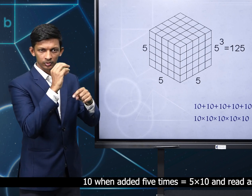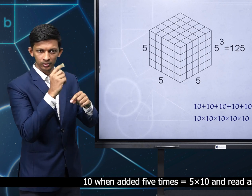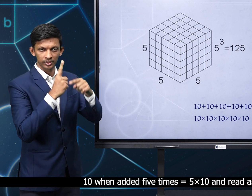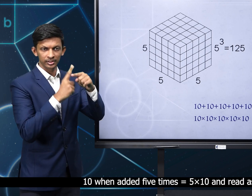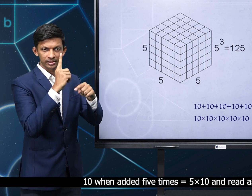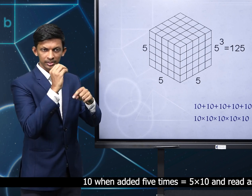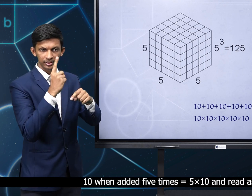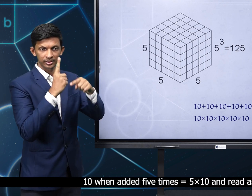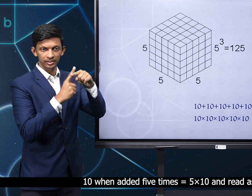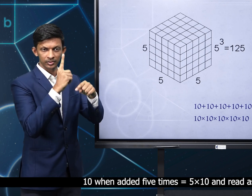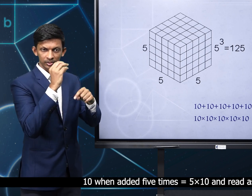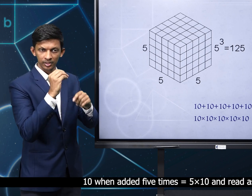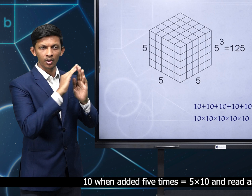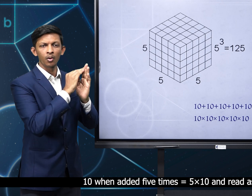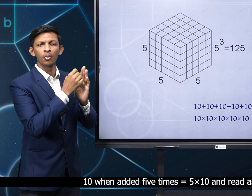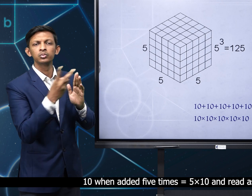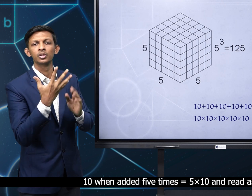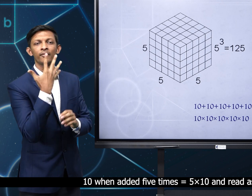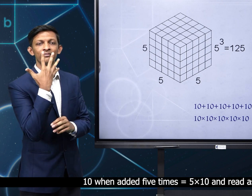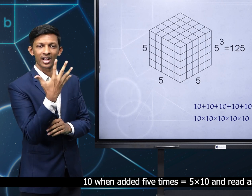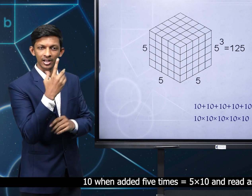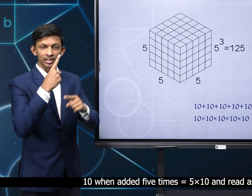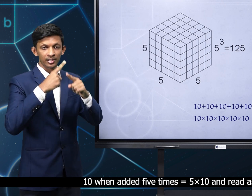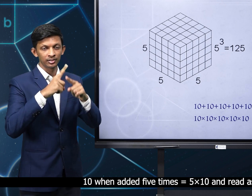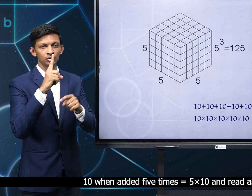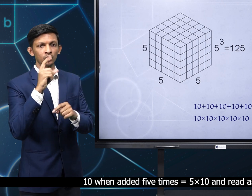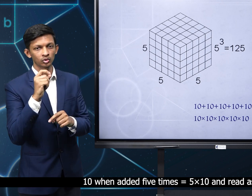times is equal to 5 into 10 and read as 5 times 10.